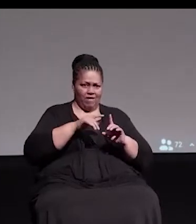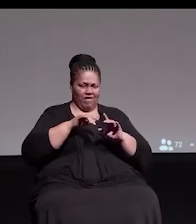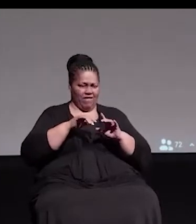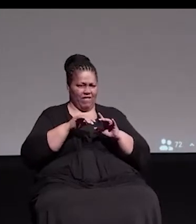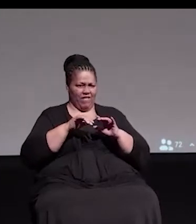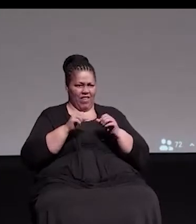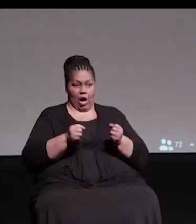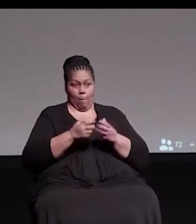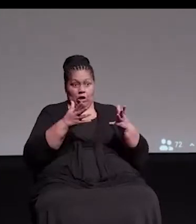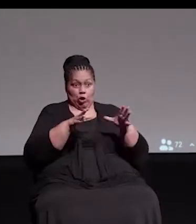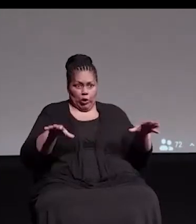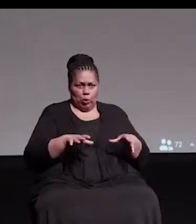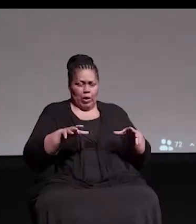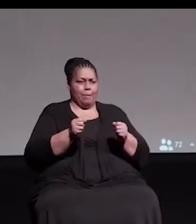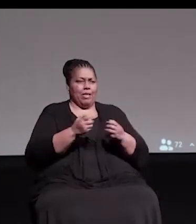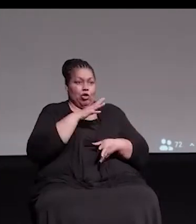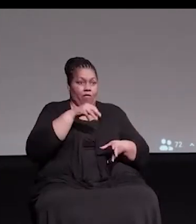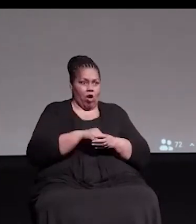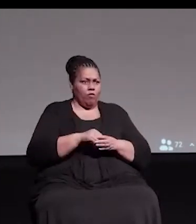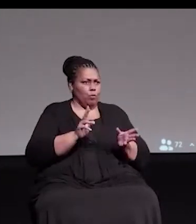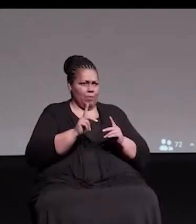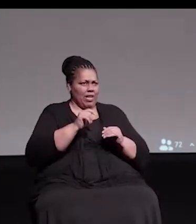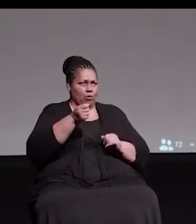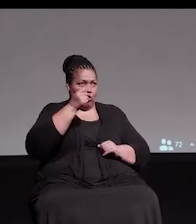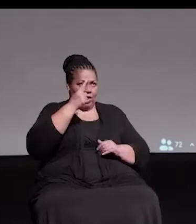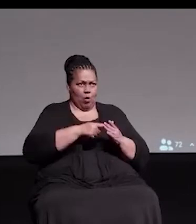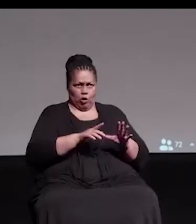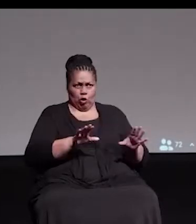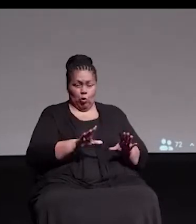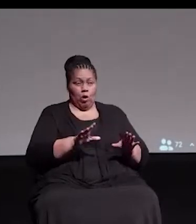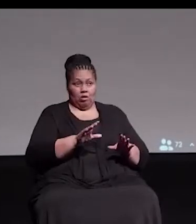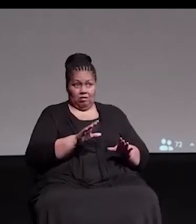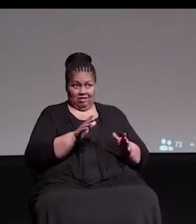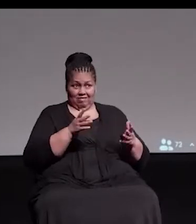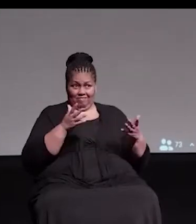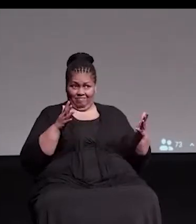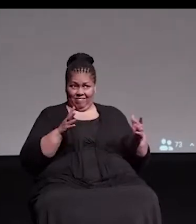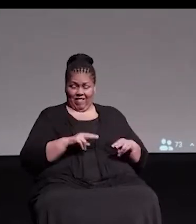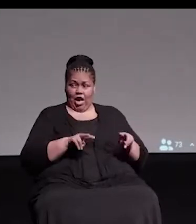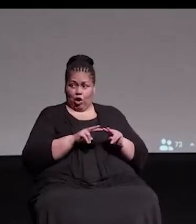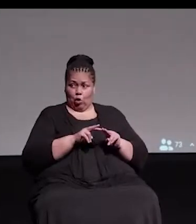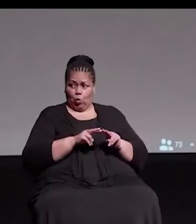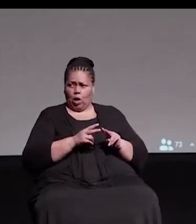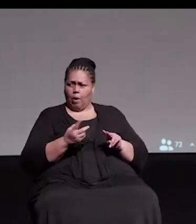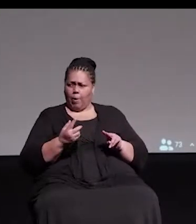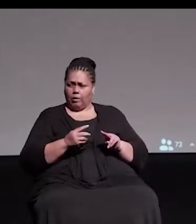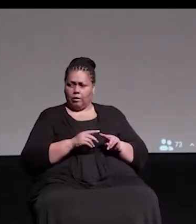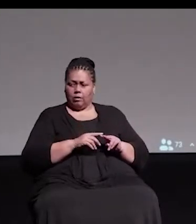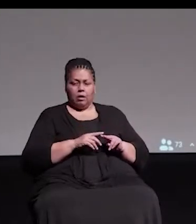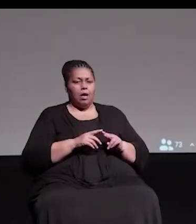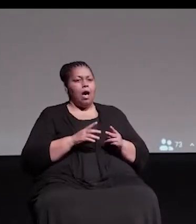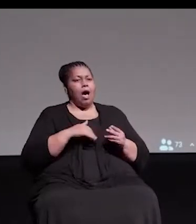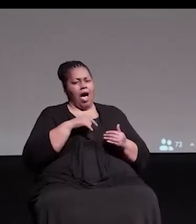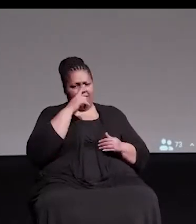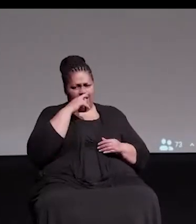you're doing or part like people not understanding it, but is that its value then? I think so.